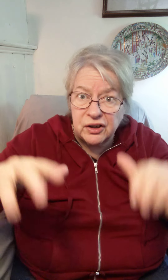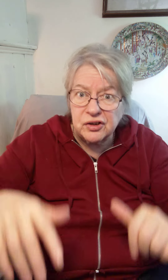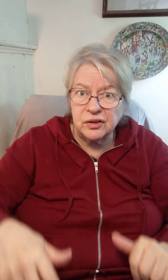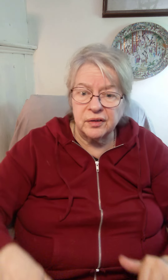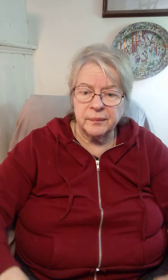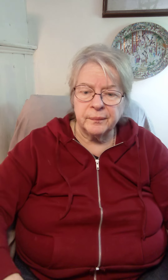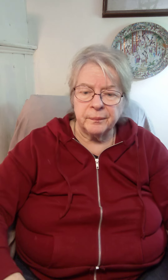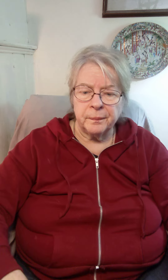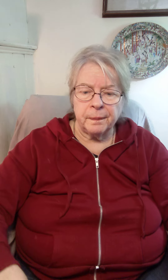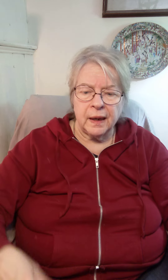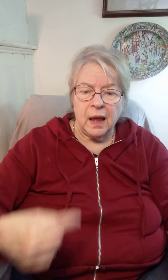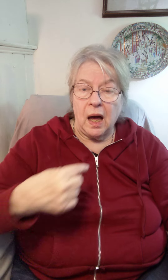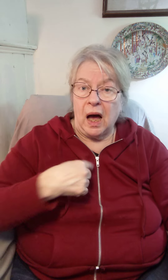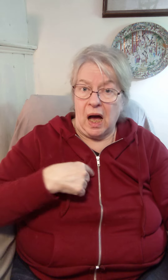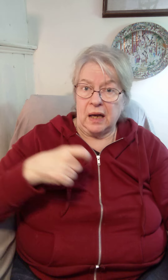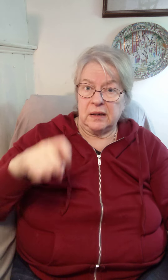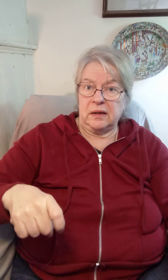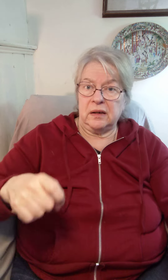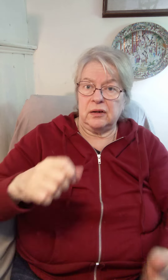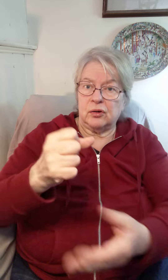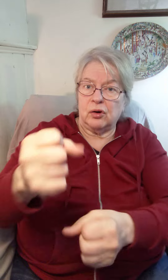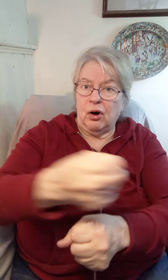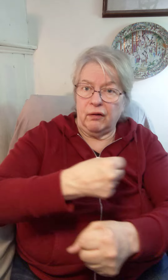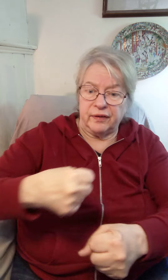Finish. I need coffee.